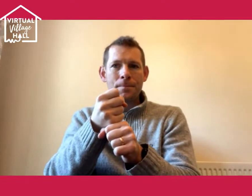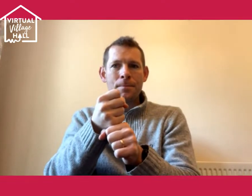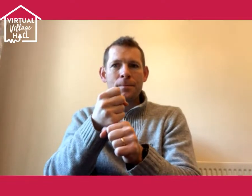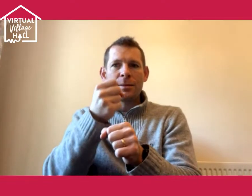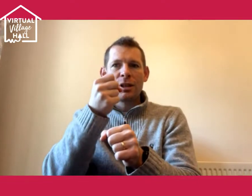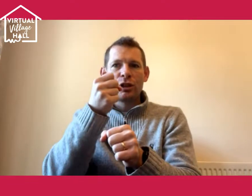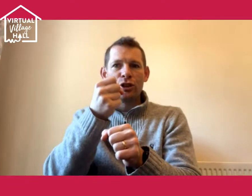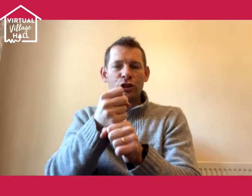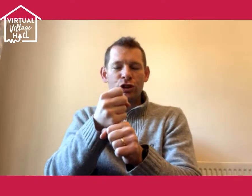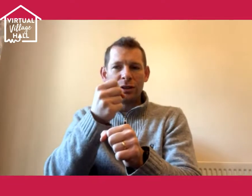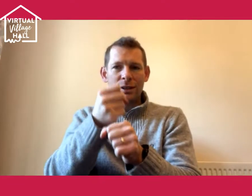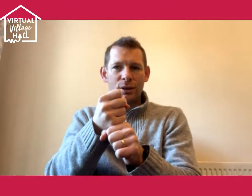Ginger.